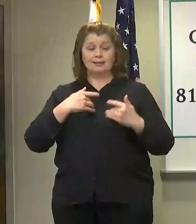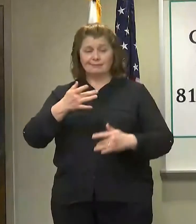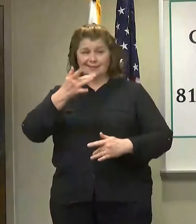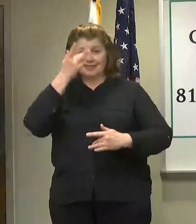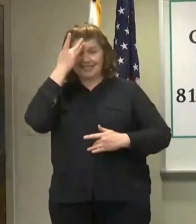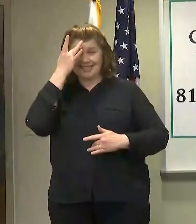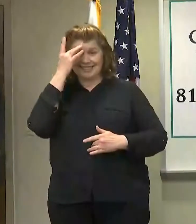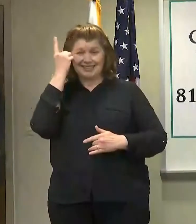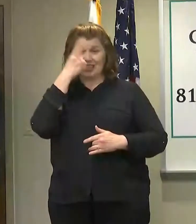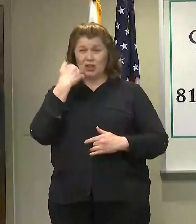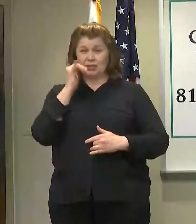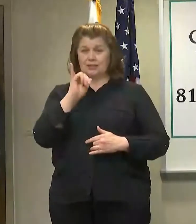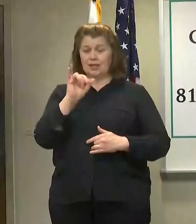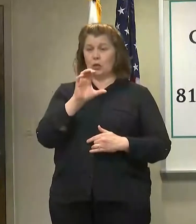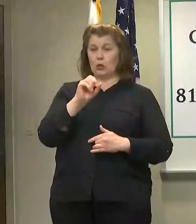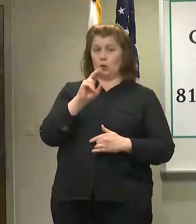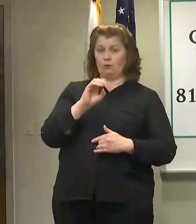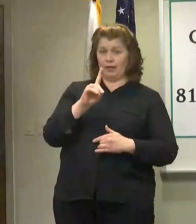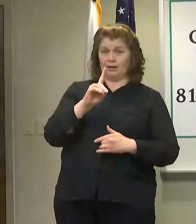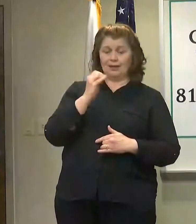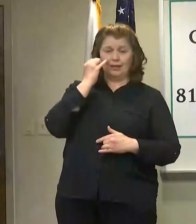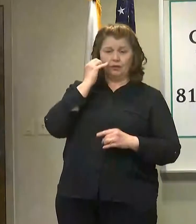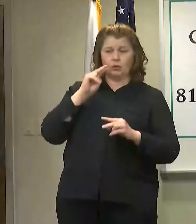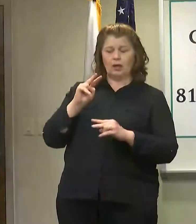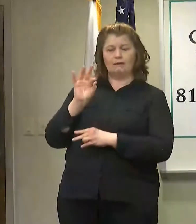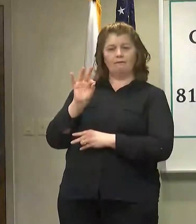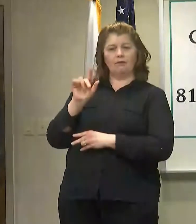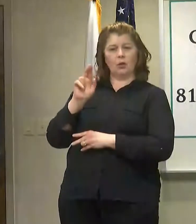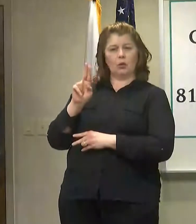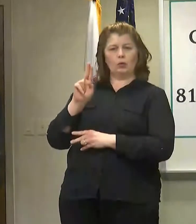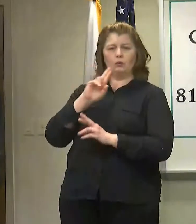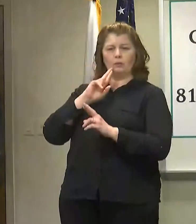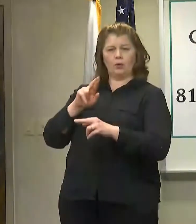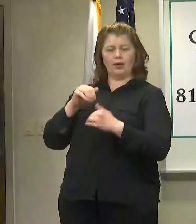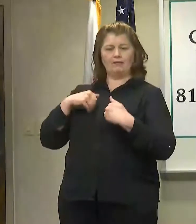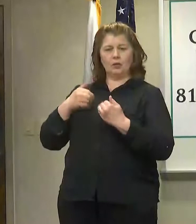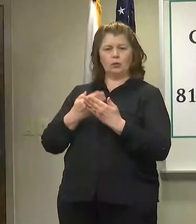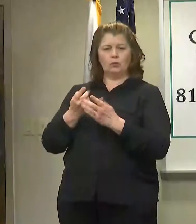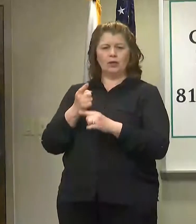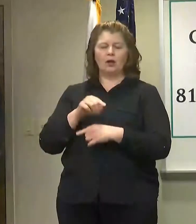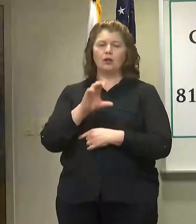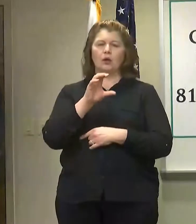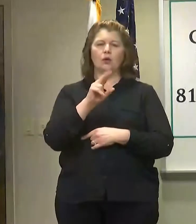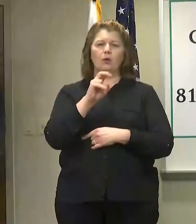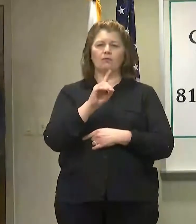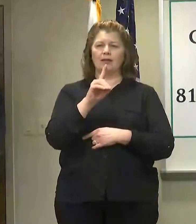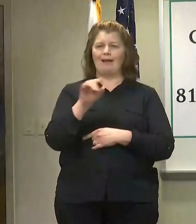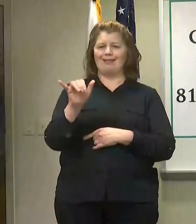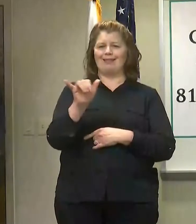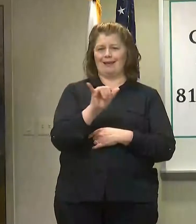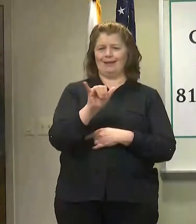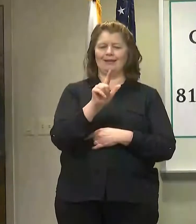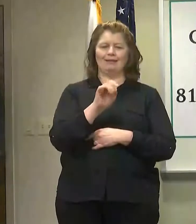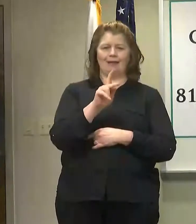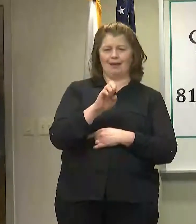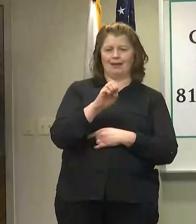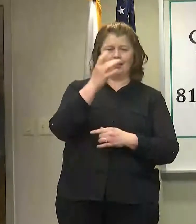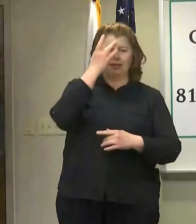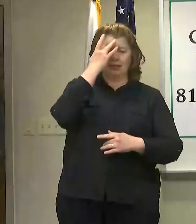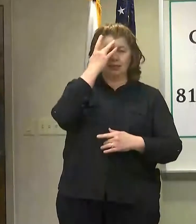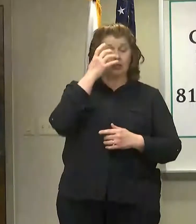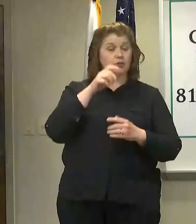For those of you who watch our flu report, we call it influenza-like. We now have a new one called COVID-like illness. And that is tracked